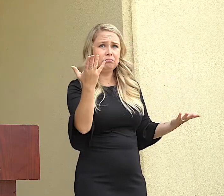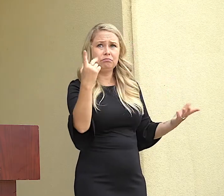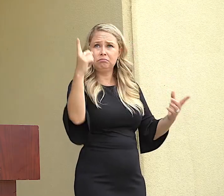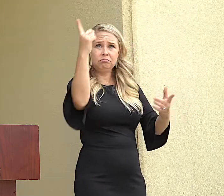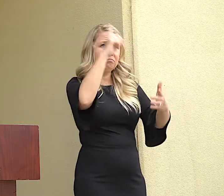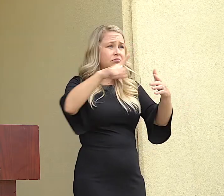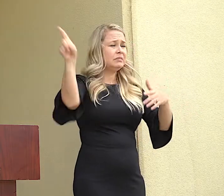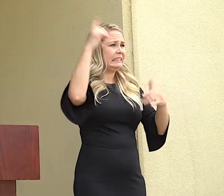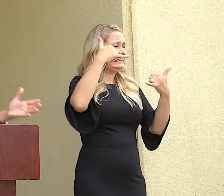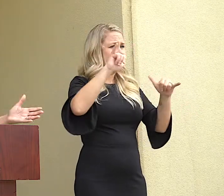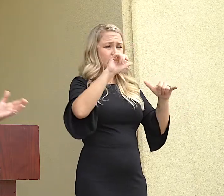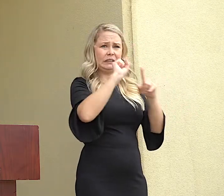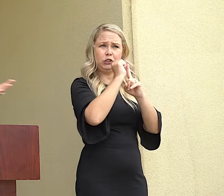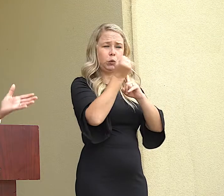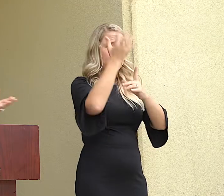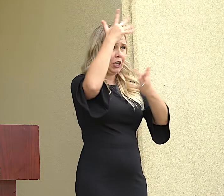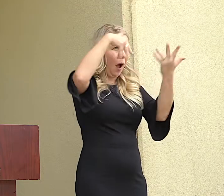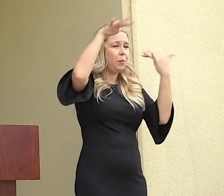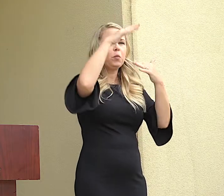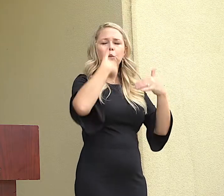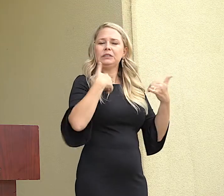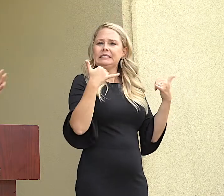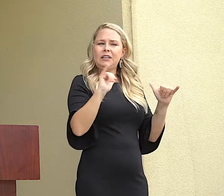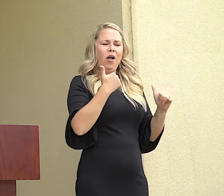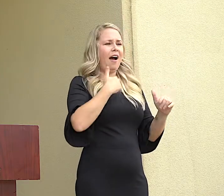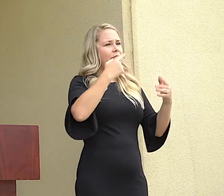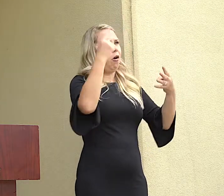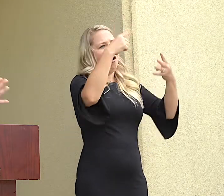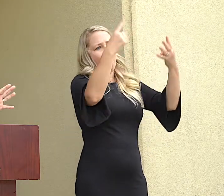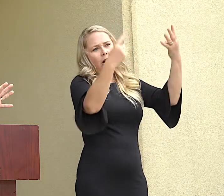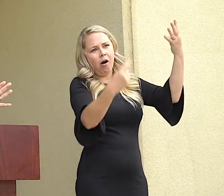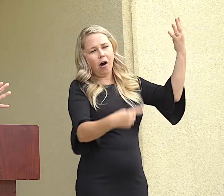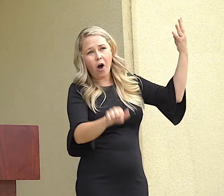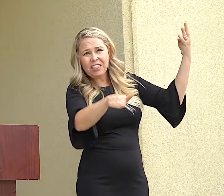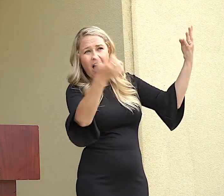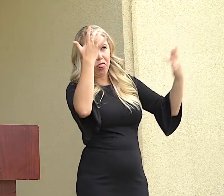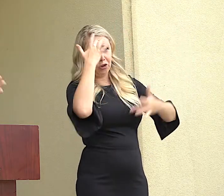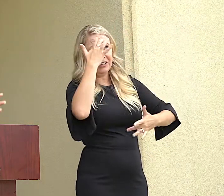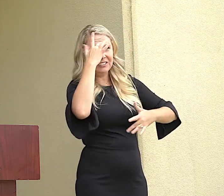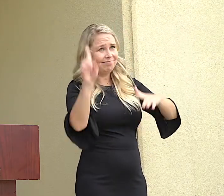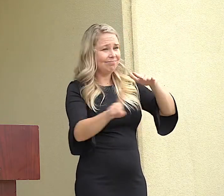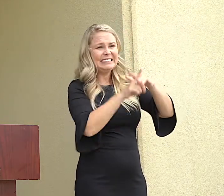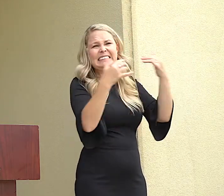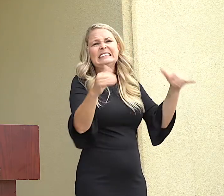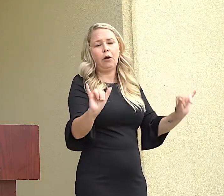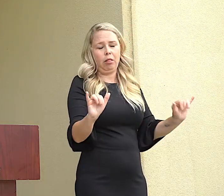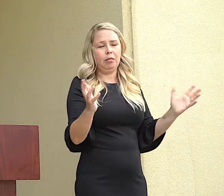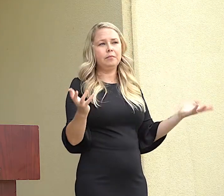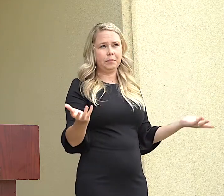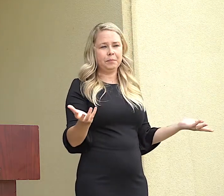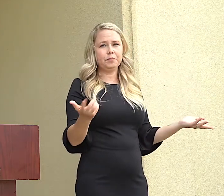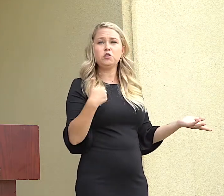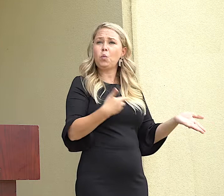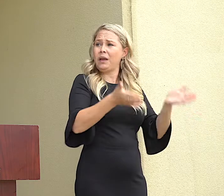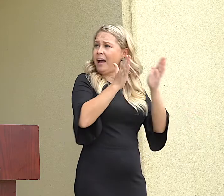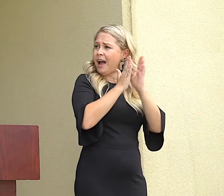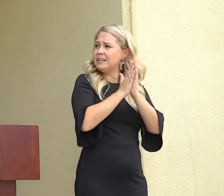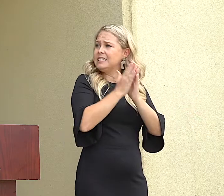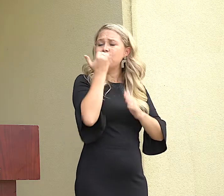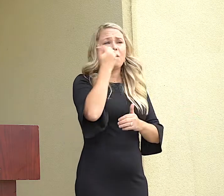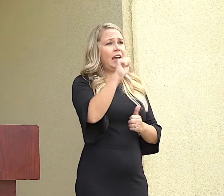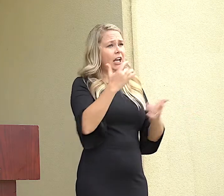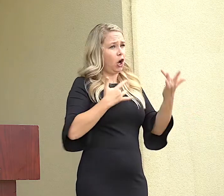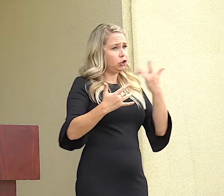the flu situation we have every time, we still have all the other chronic illnesses Right. or acute situations. So we ask that if you have